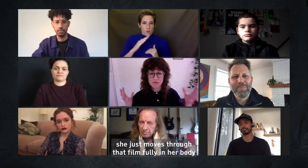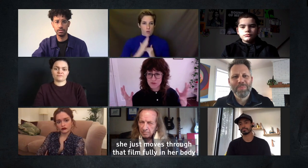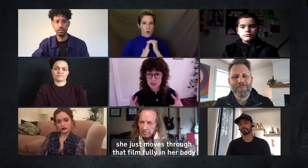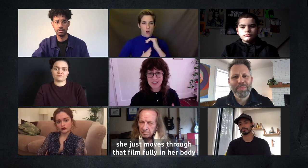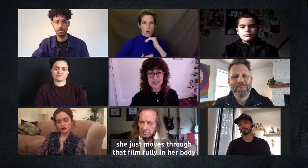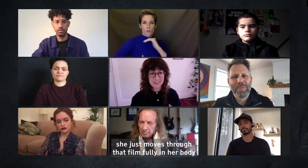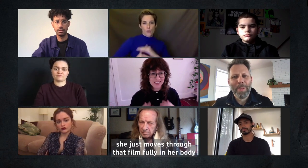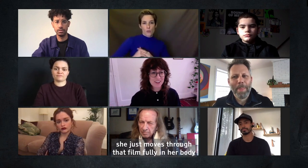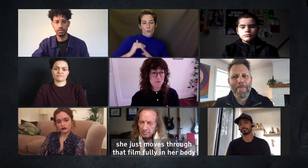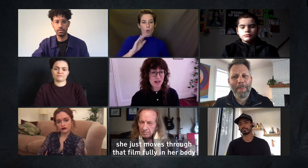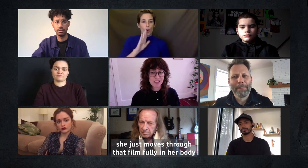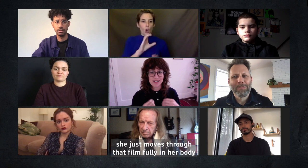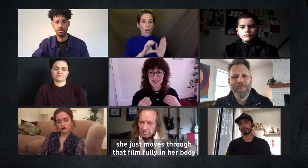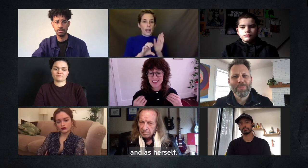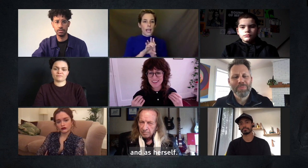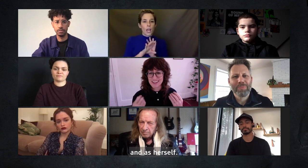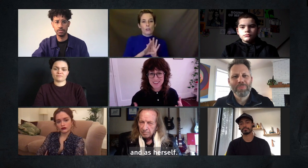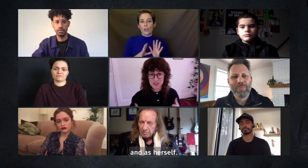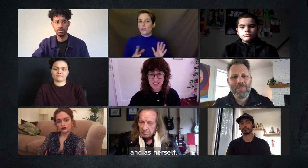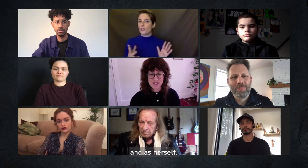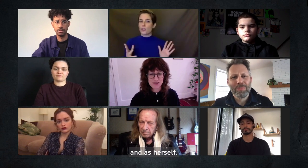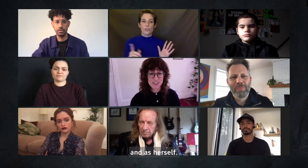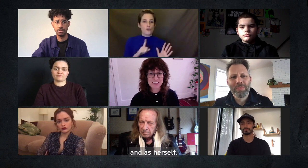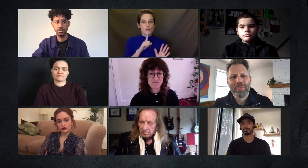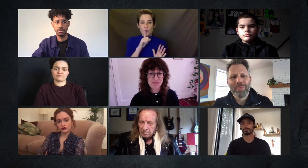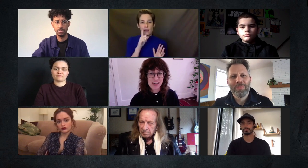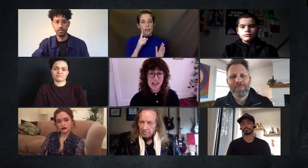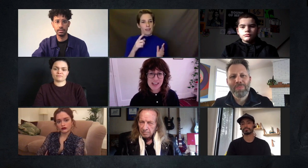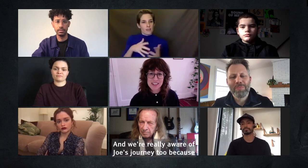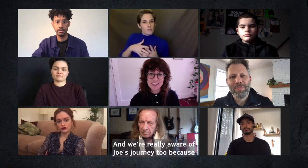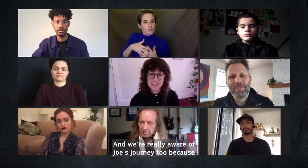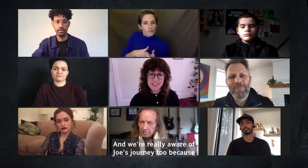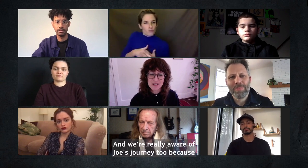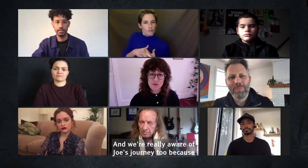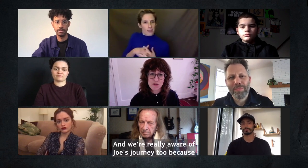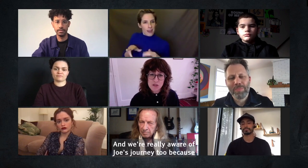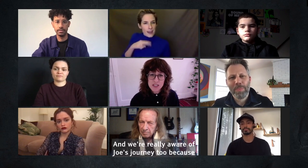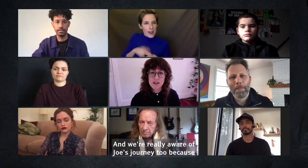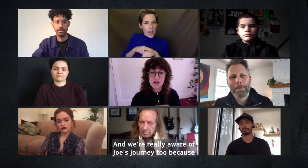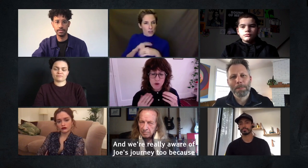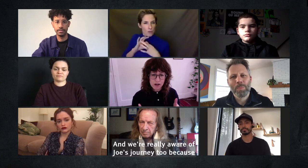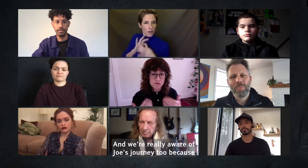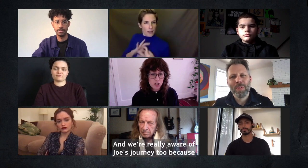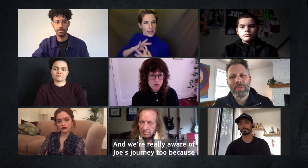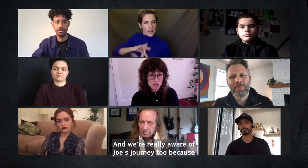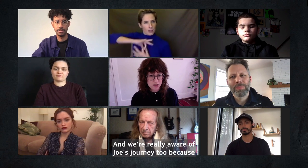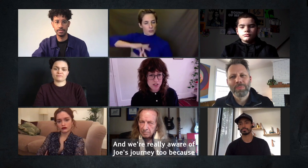film fully in her body and as herself. And we're really aware of Joe's journey